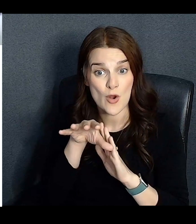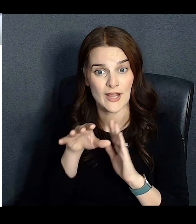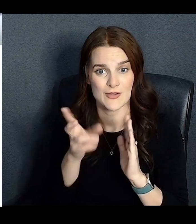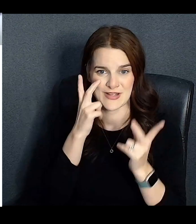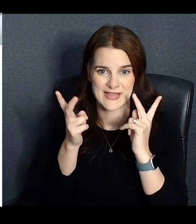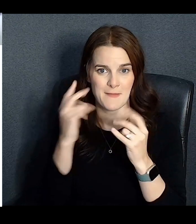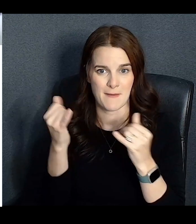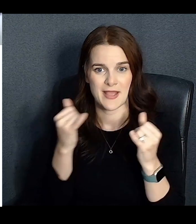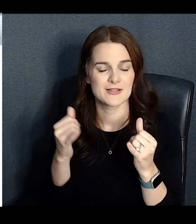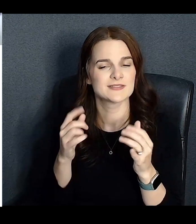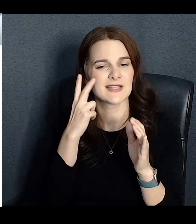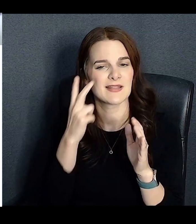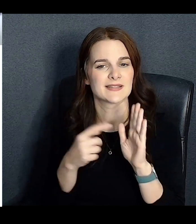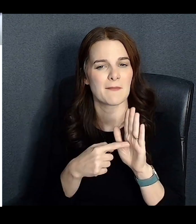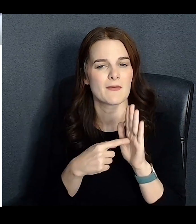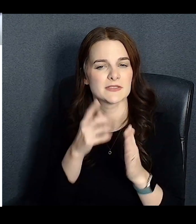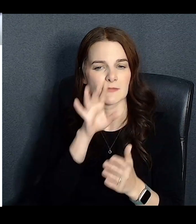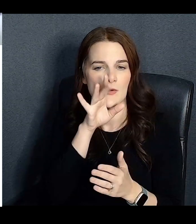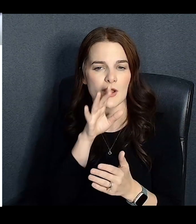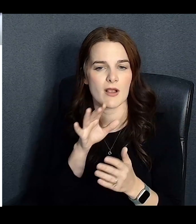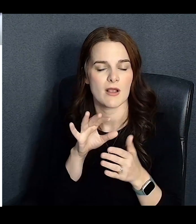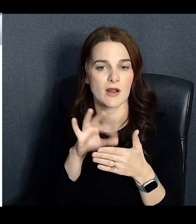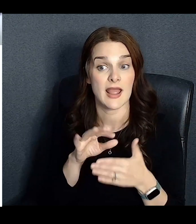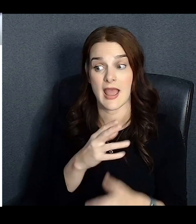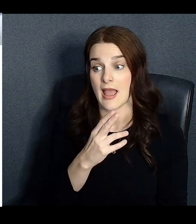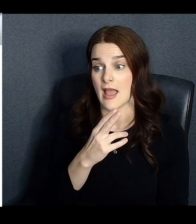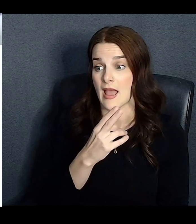can see this example of spoken content.